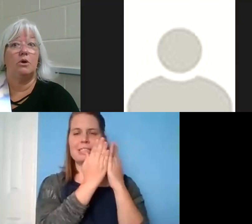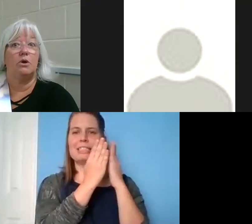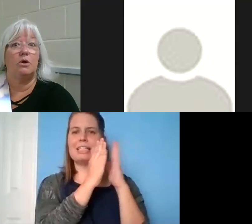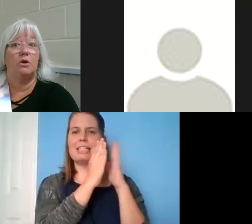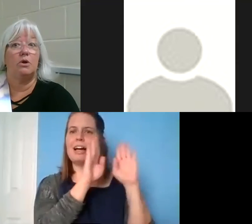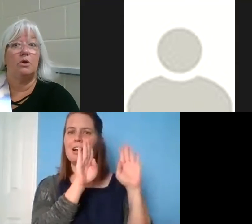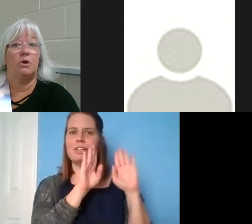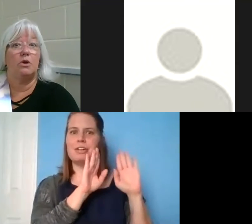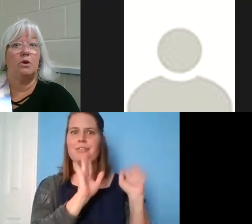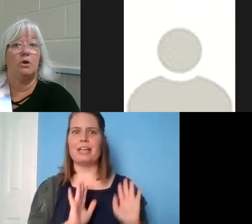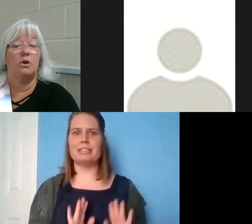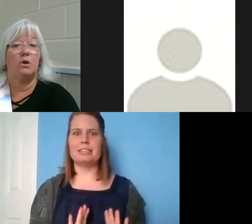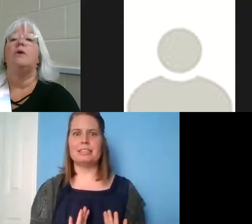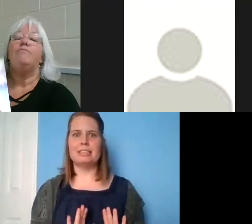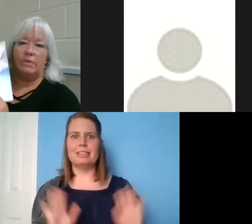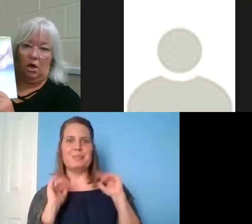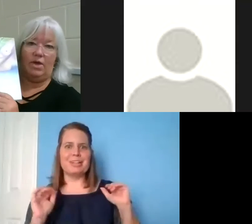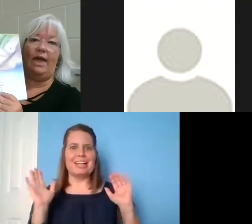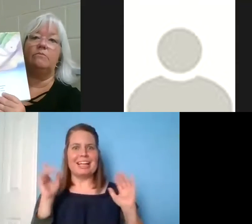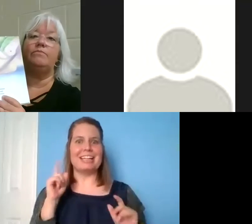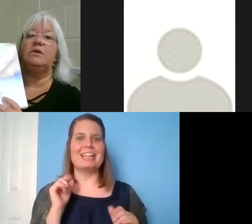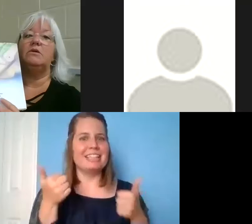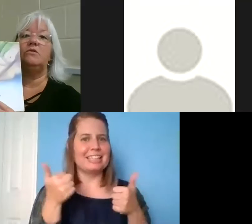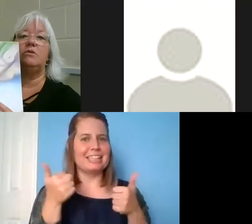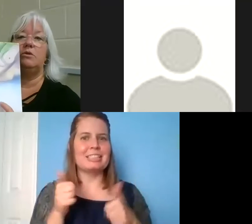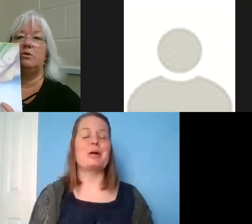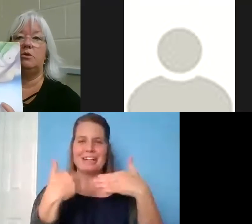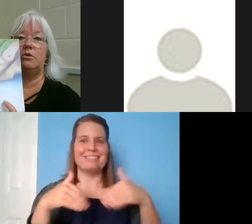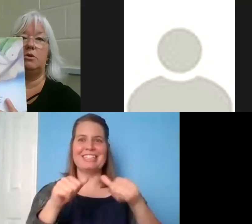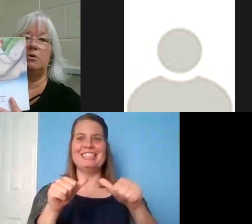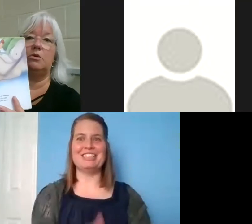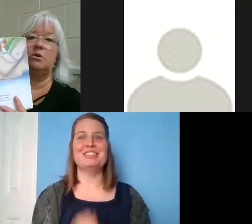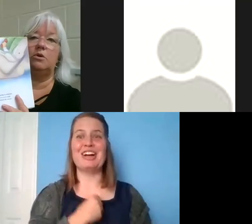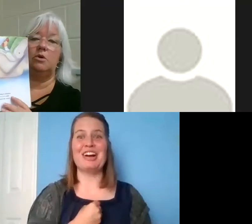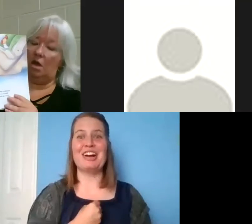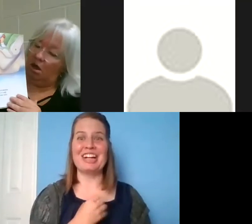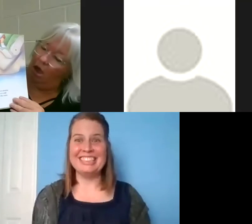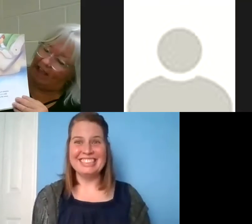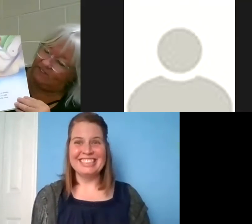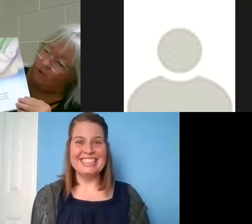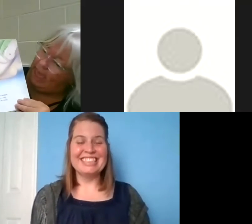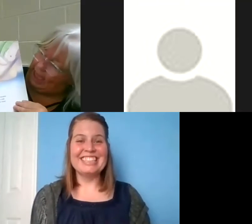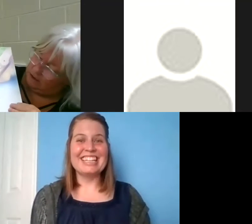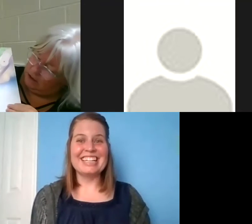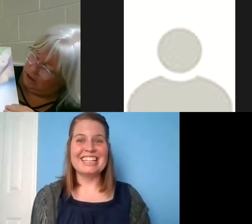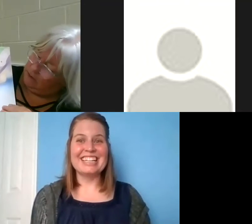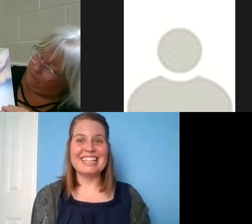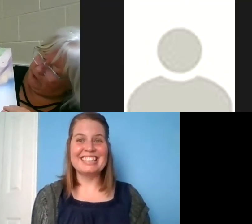book is not covering your face. Okay. I think that's a problem. Okay, continue. Sorry. That's